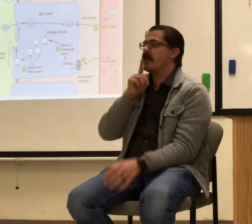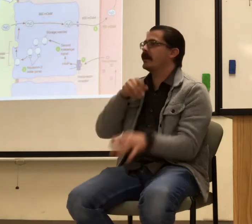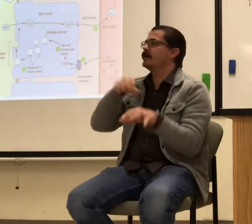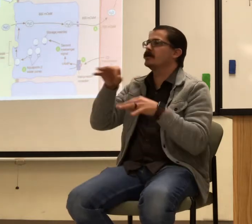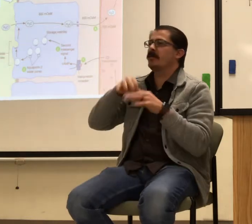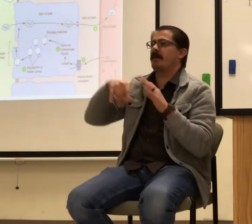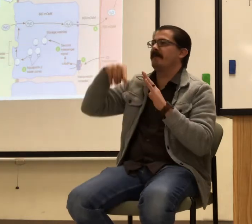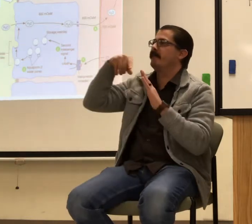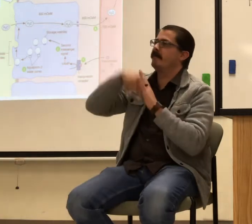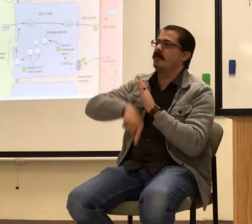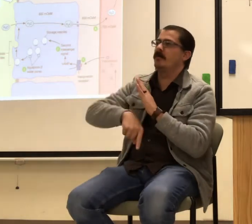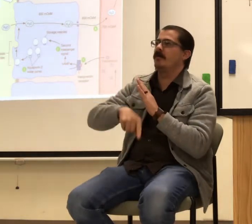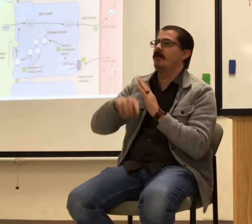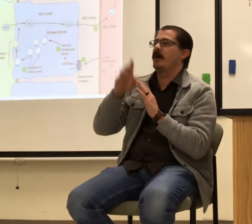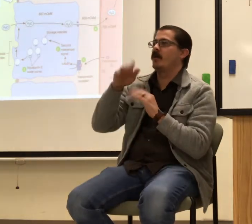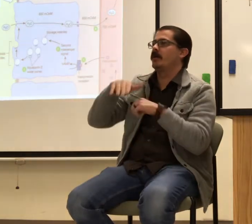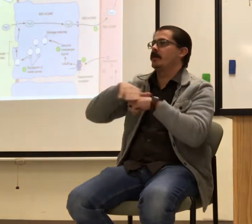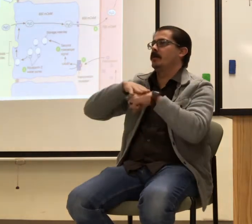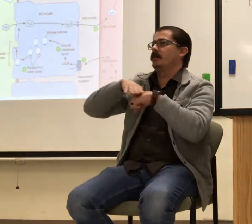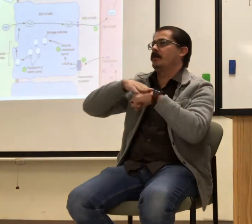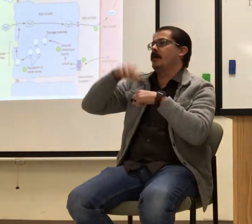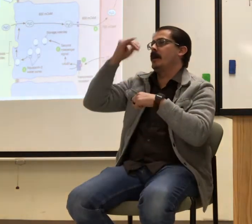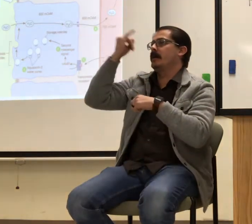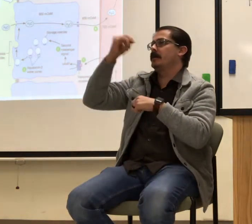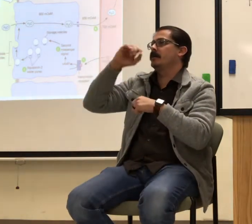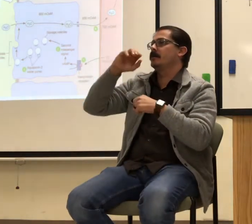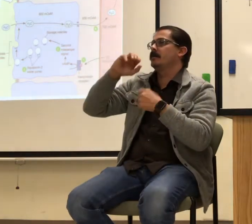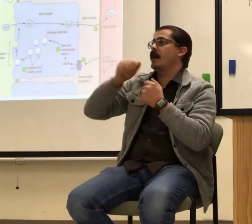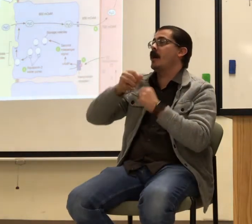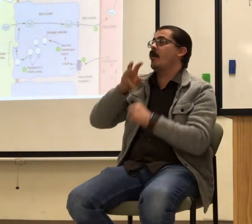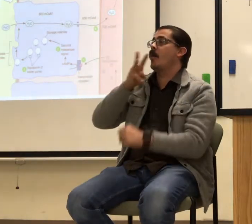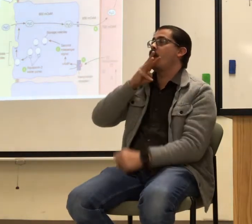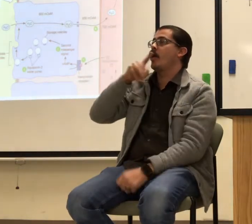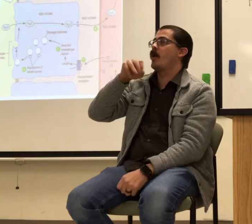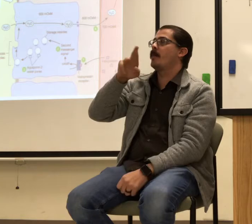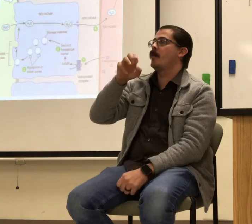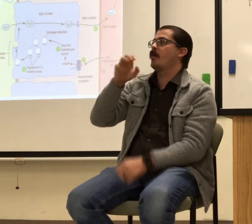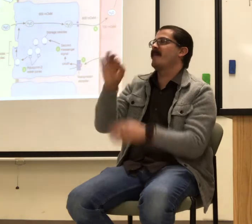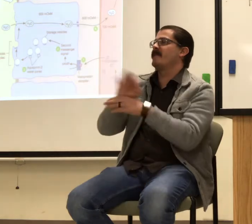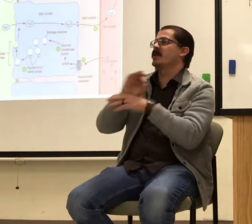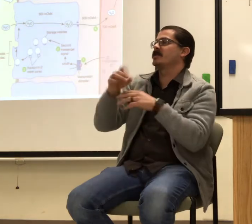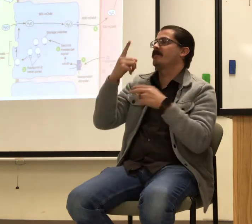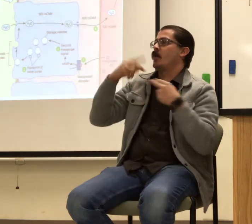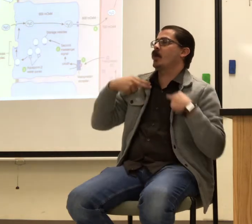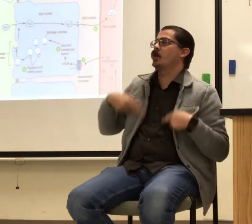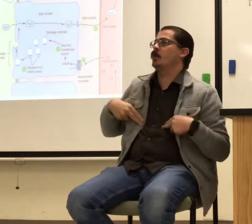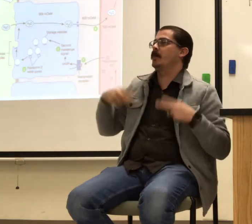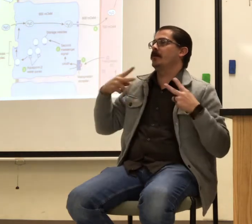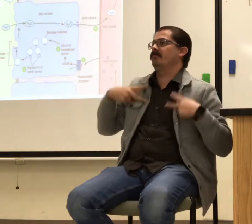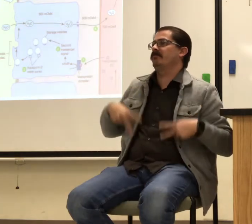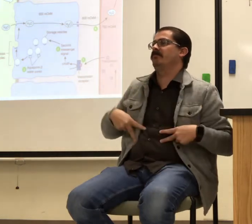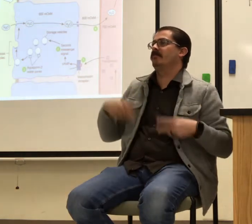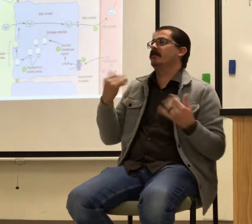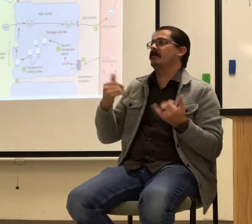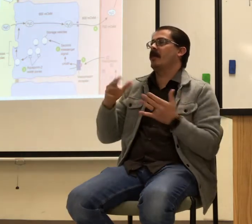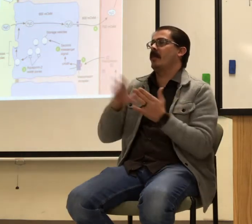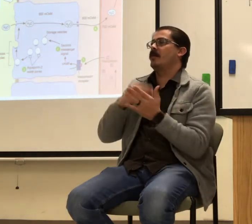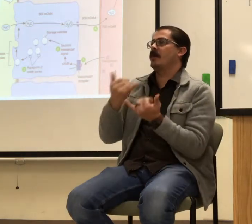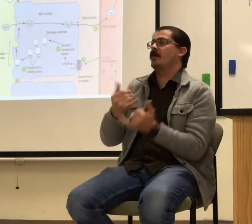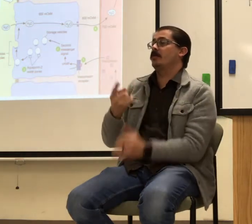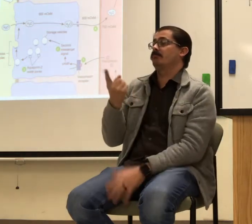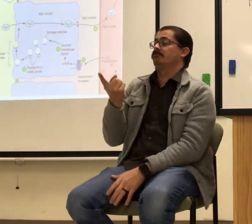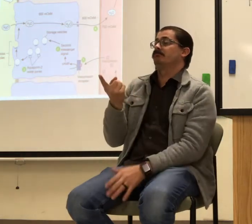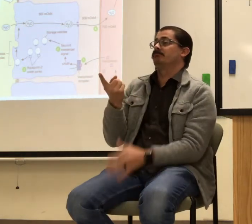on. But I want to give you the idea of how a water pore works in human physiology. That part we can learn now. Here's a